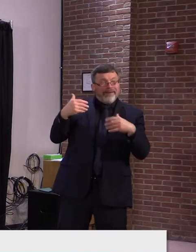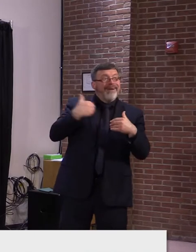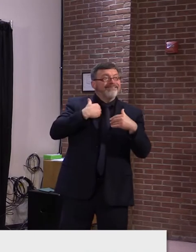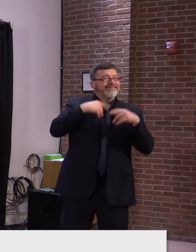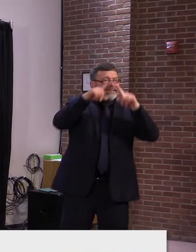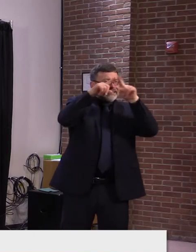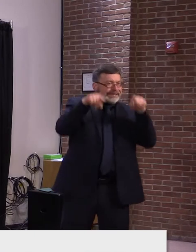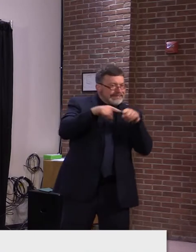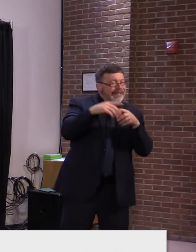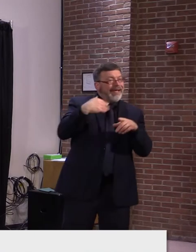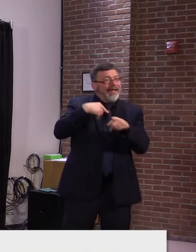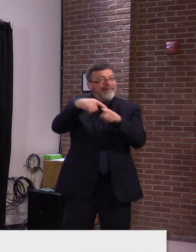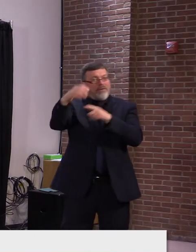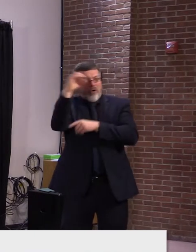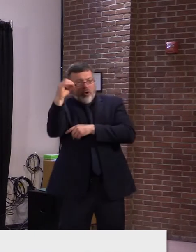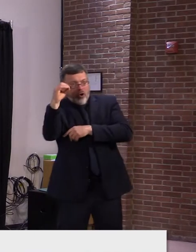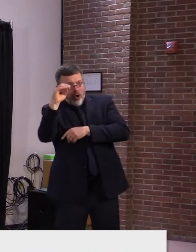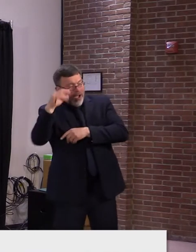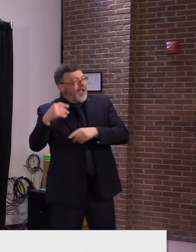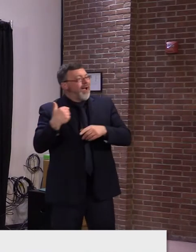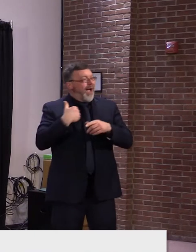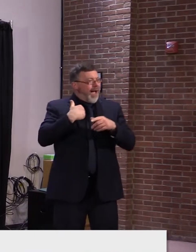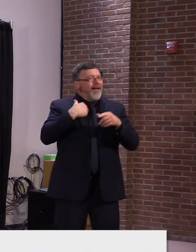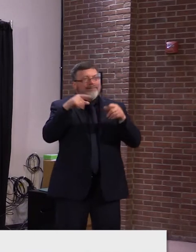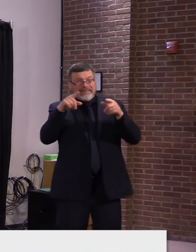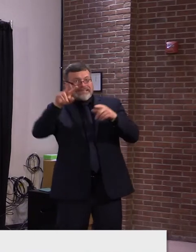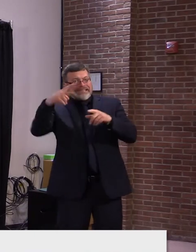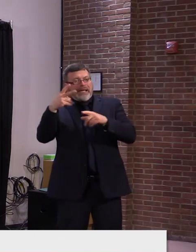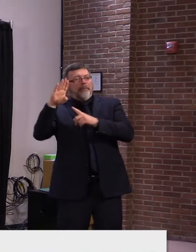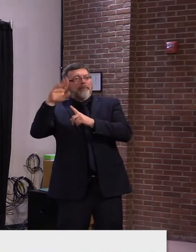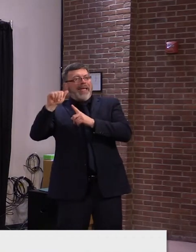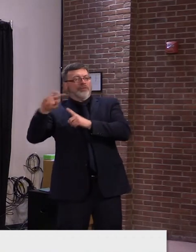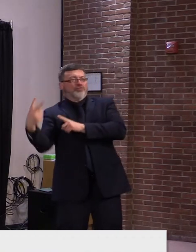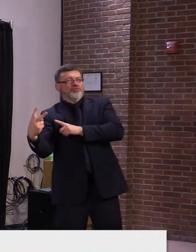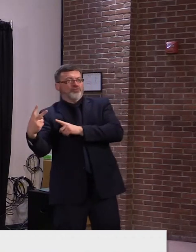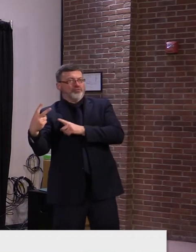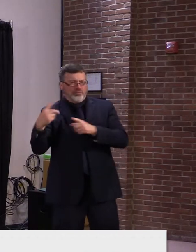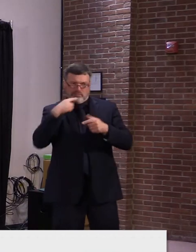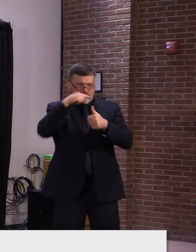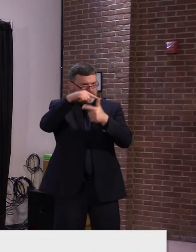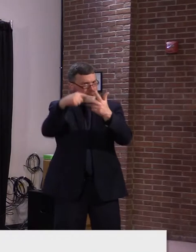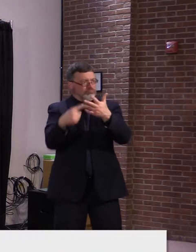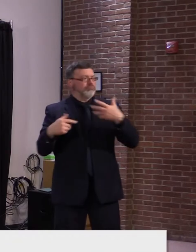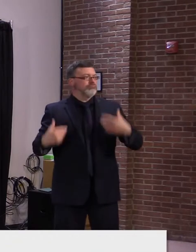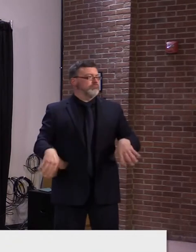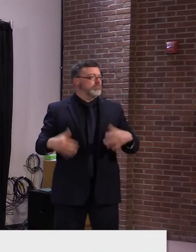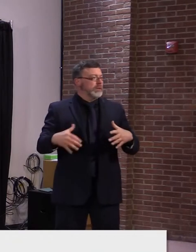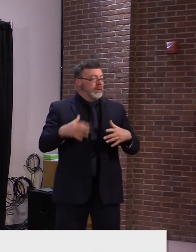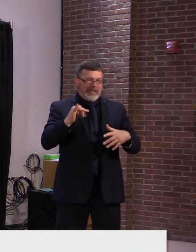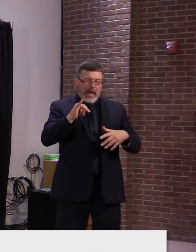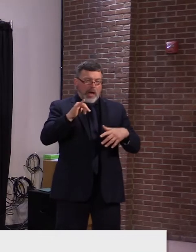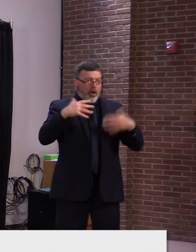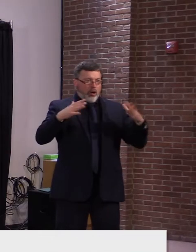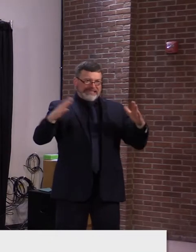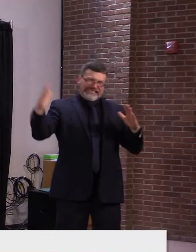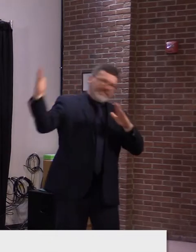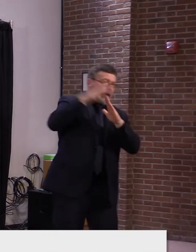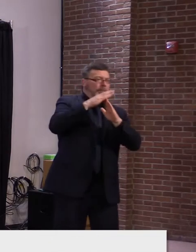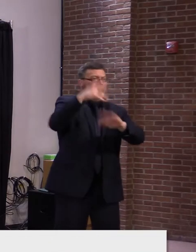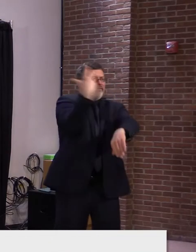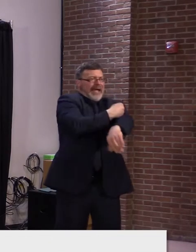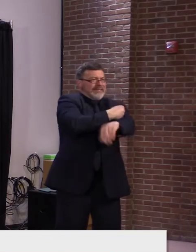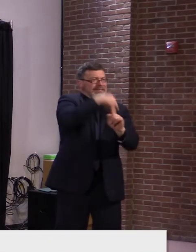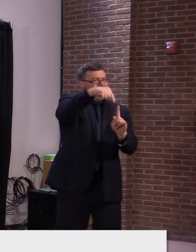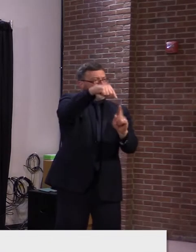BA2 subvariant, that vaccination is still the most powerful tool we have to protect against the